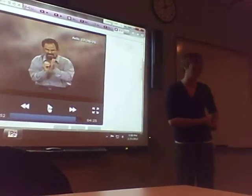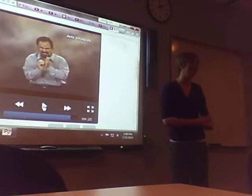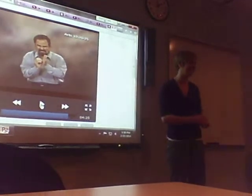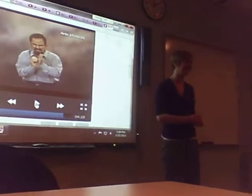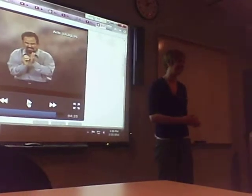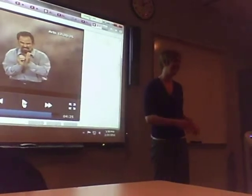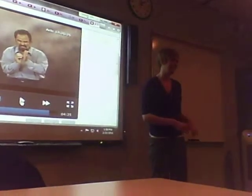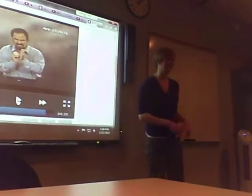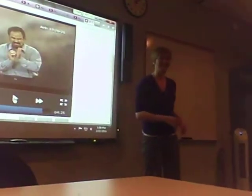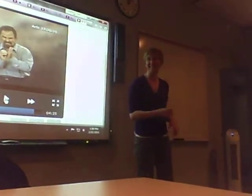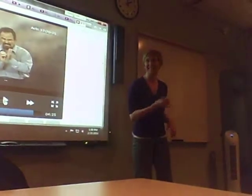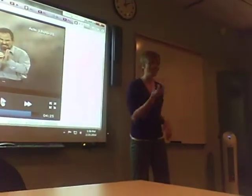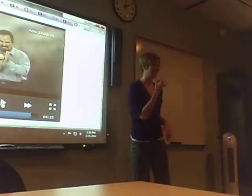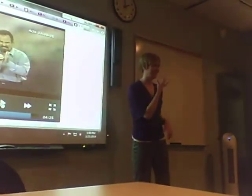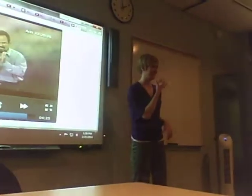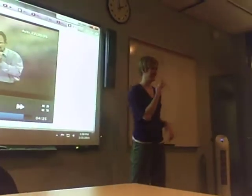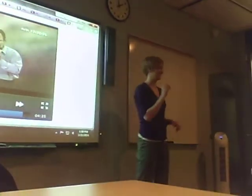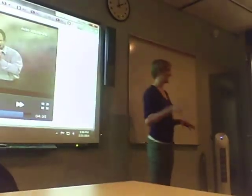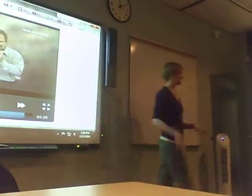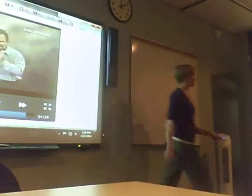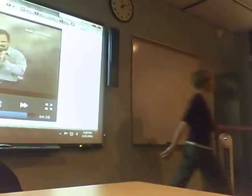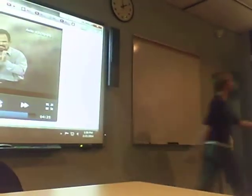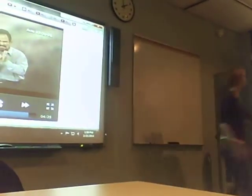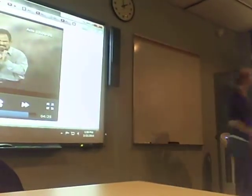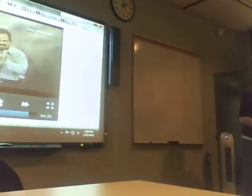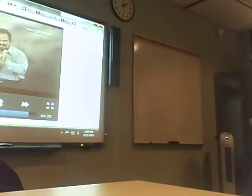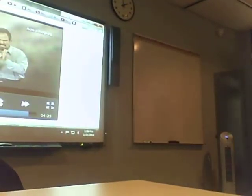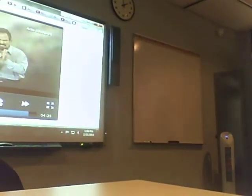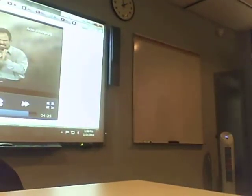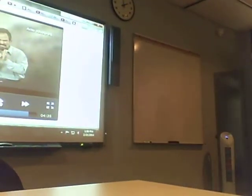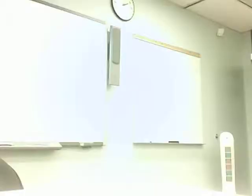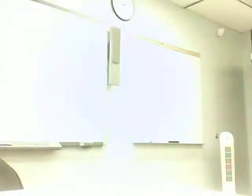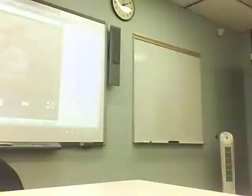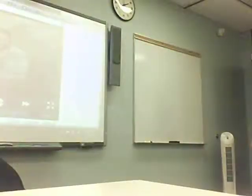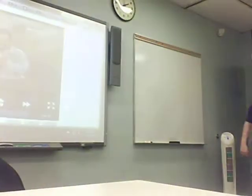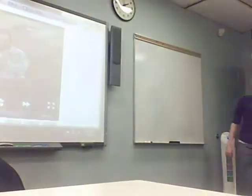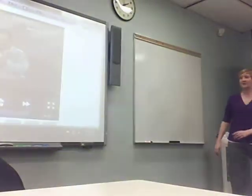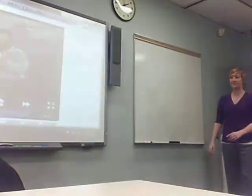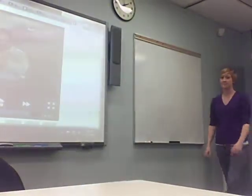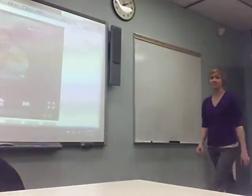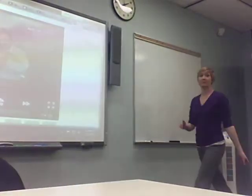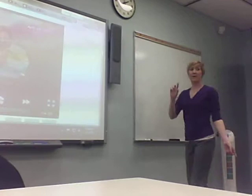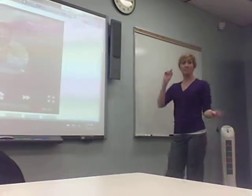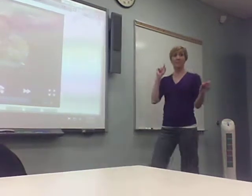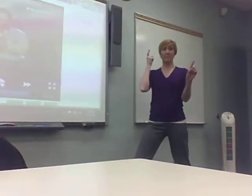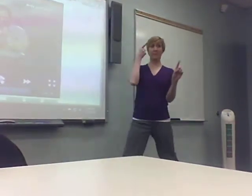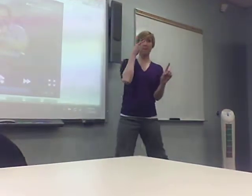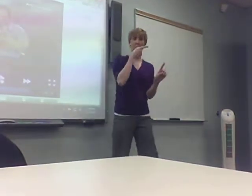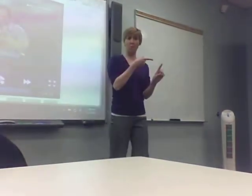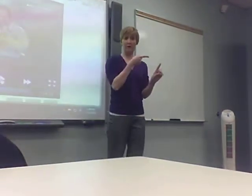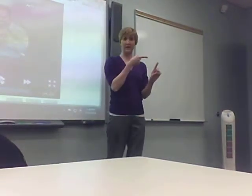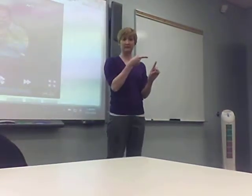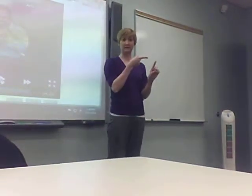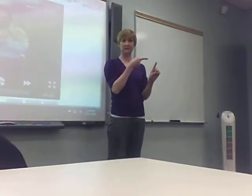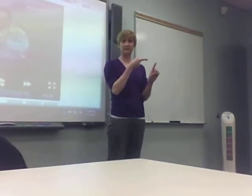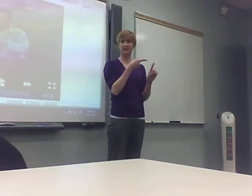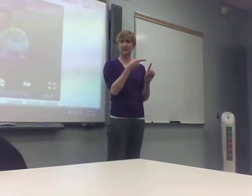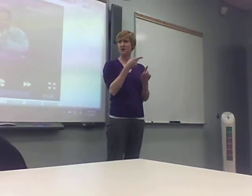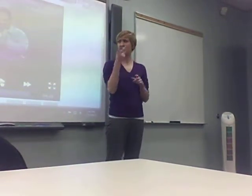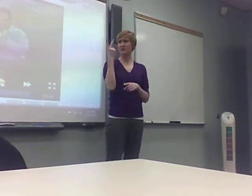So, so anyways, but the point is that in the translation here, did you get a chance to see that?